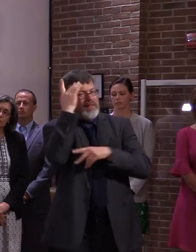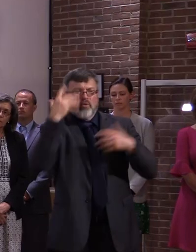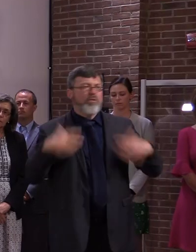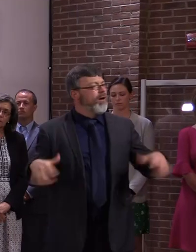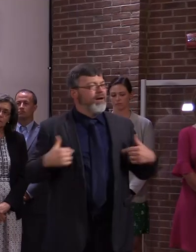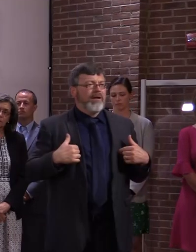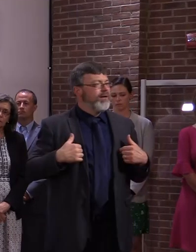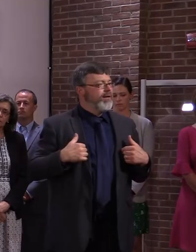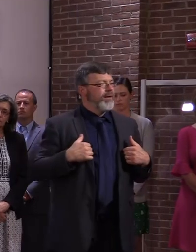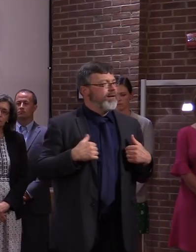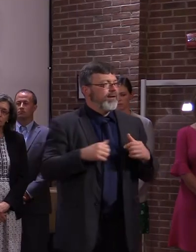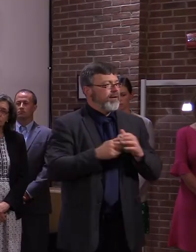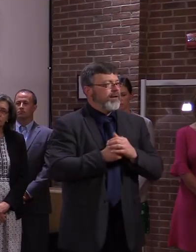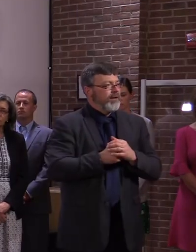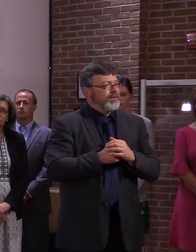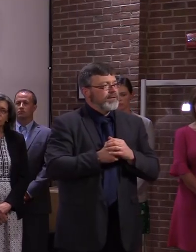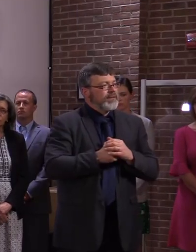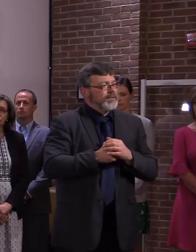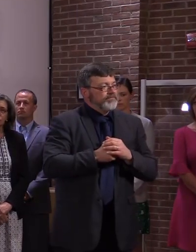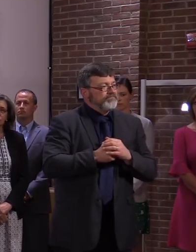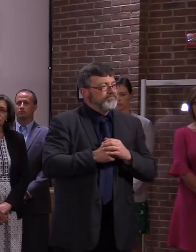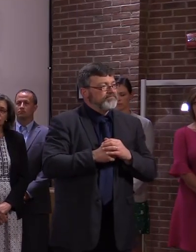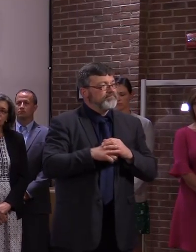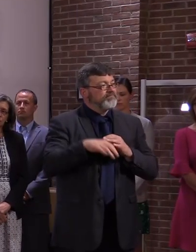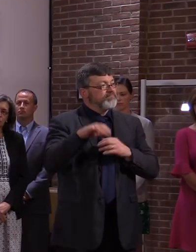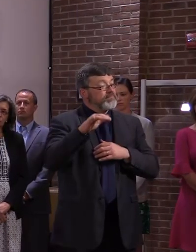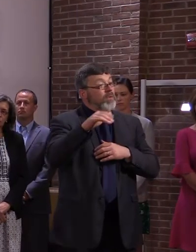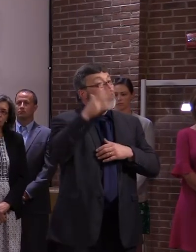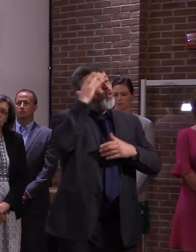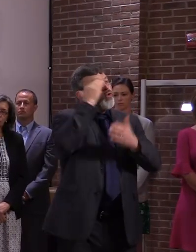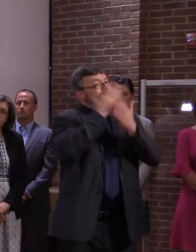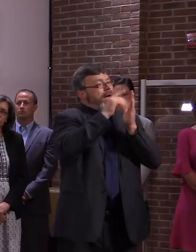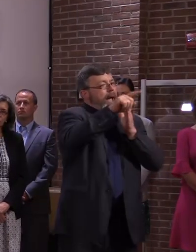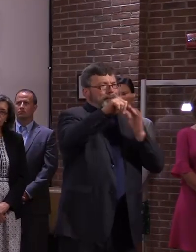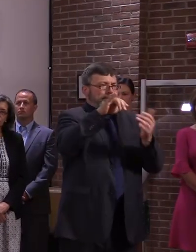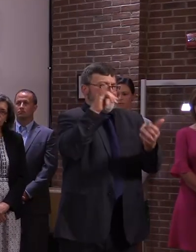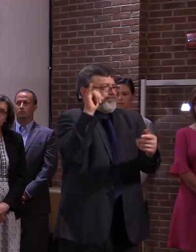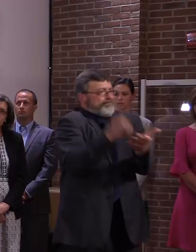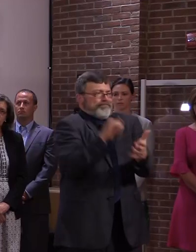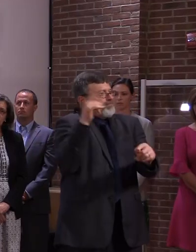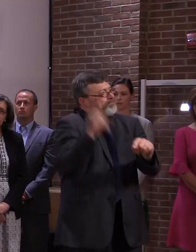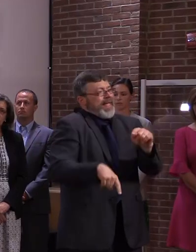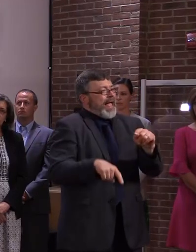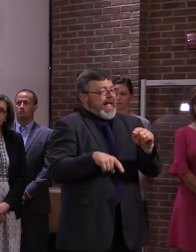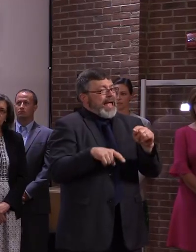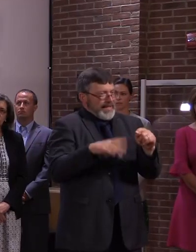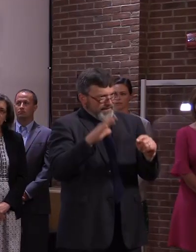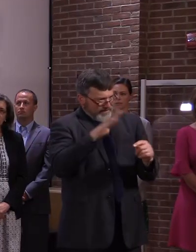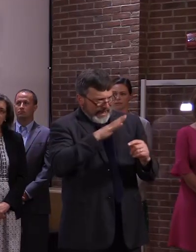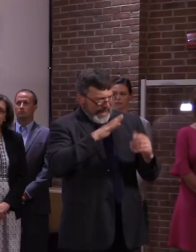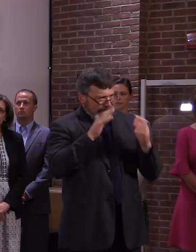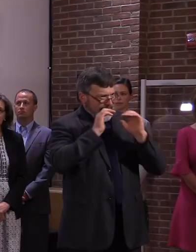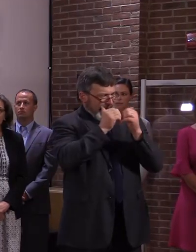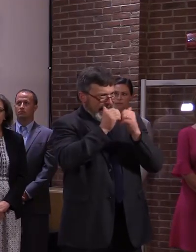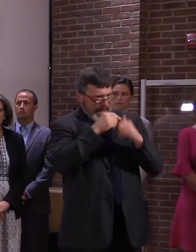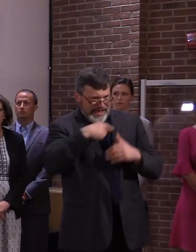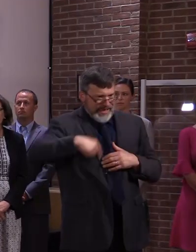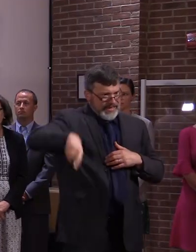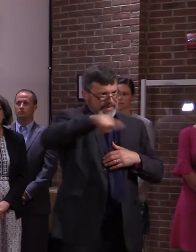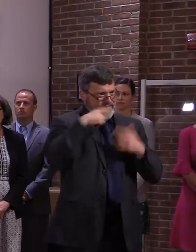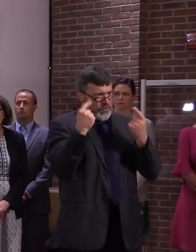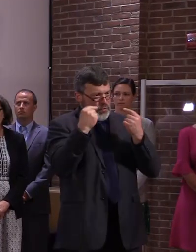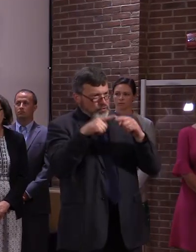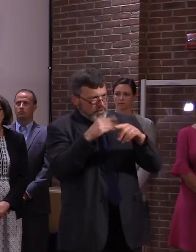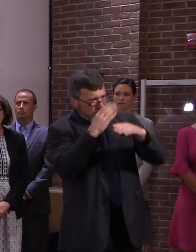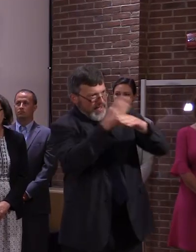children. For those who can't get vaccinated, we will do our best to keep you healthy. And to anyone who has chosen to not